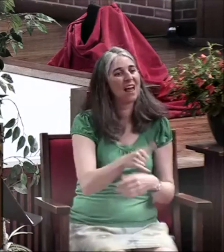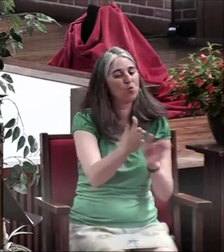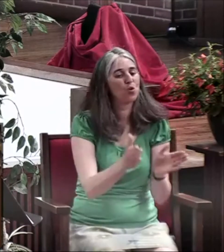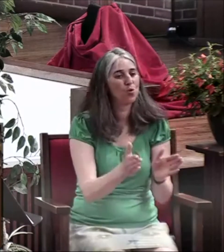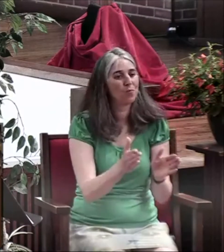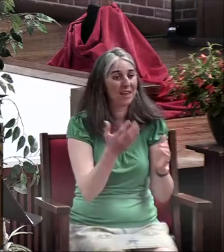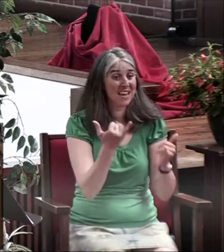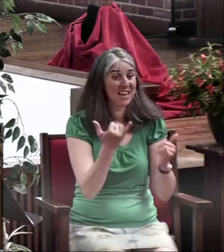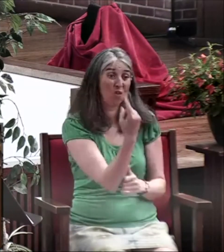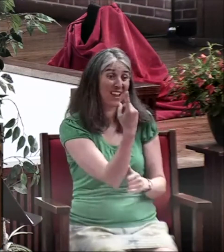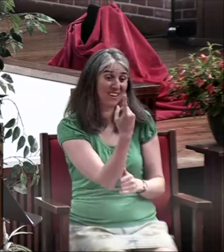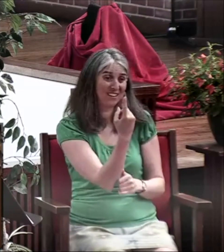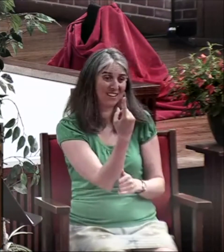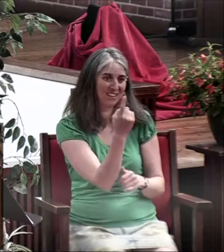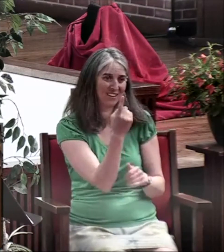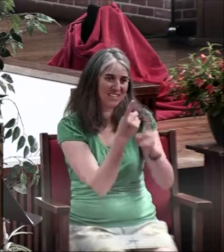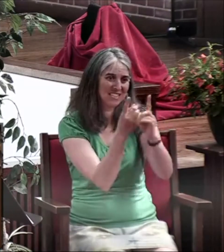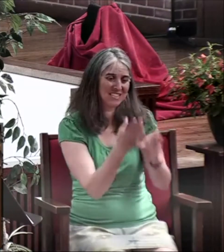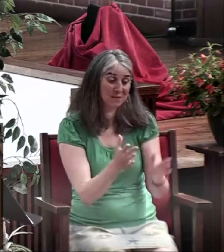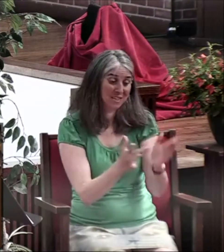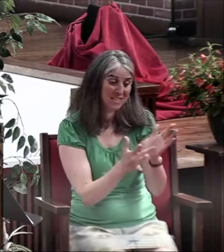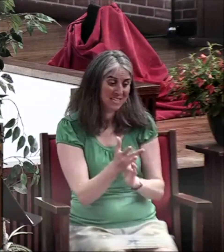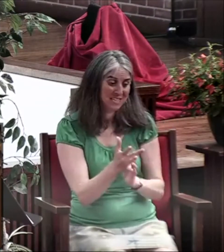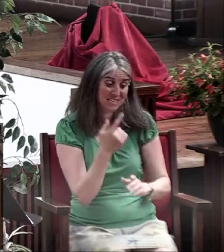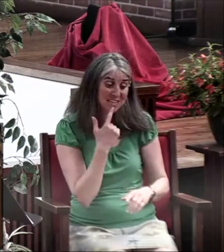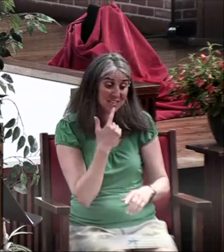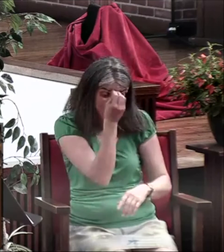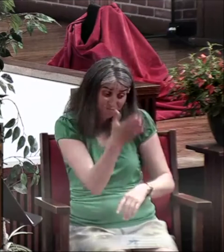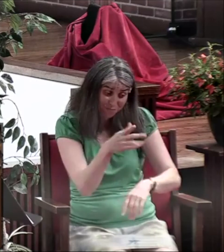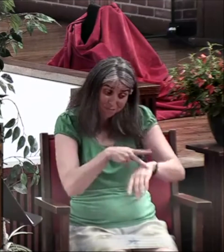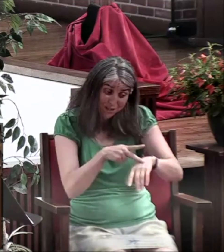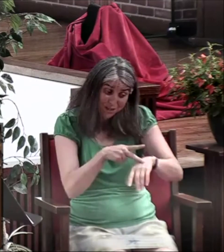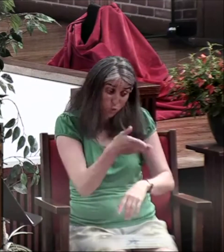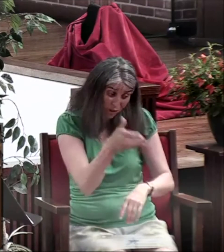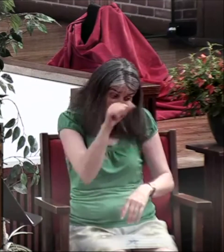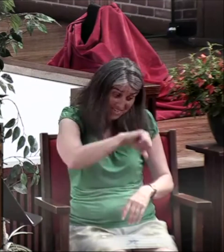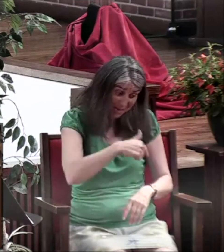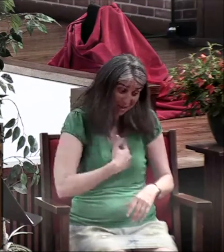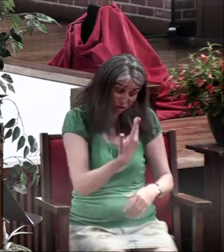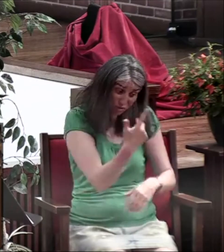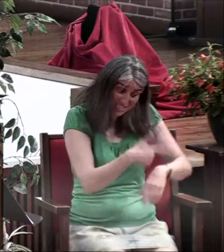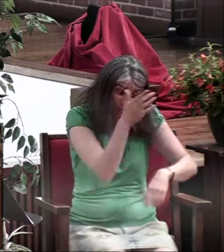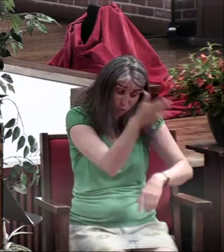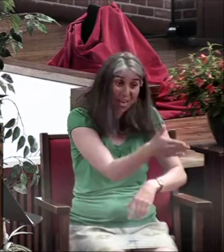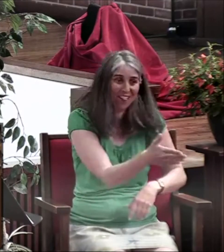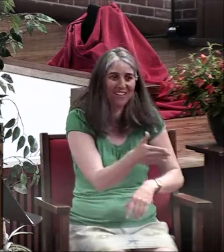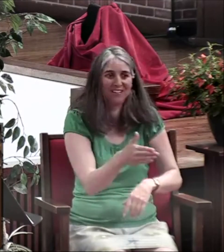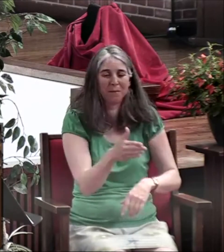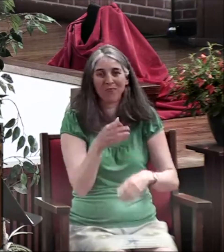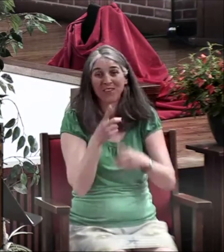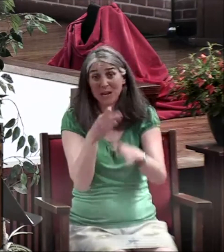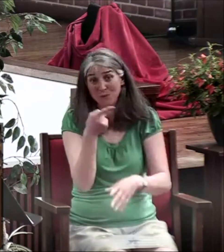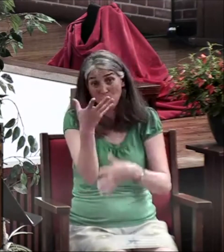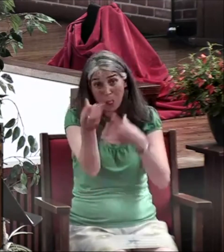were now 11. And he tells Peter, "You know what, you can deny me 3 times. He's already told the other disciples, you're going to go AWOL, and